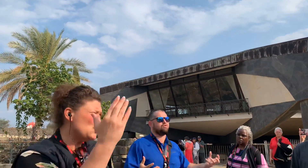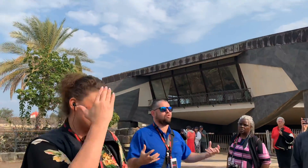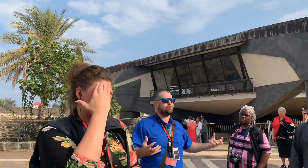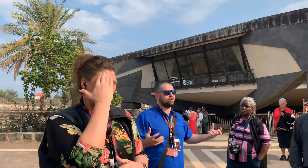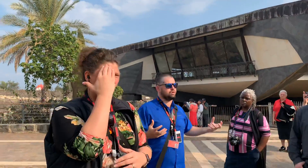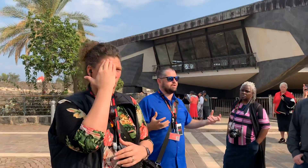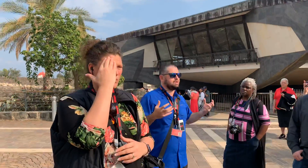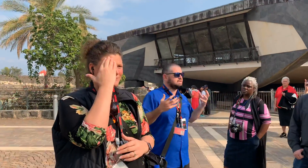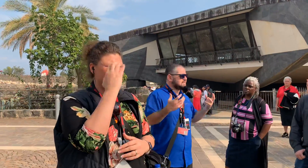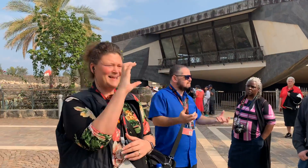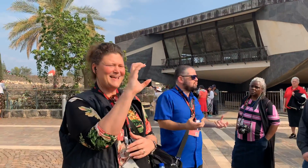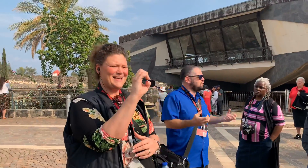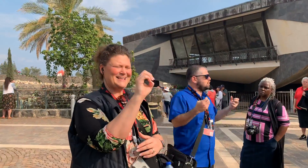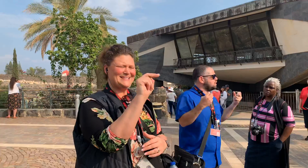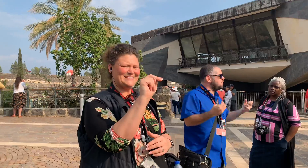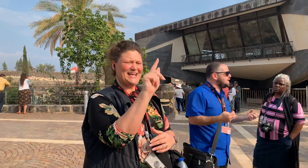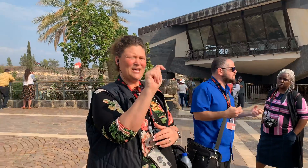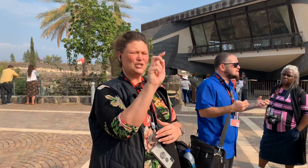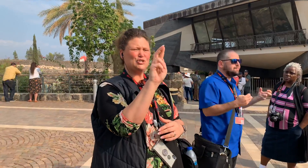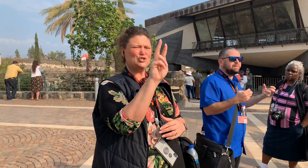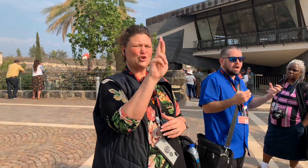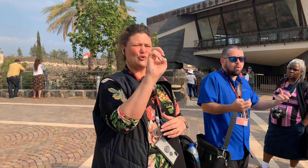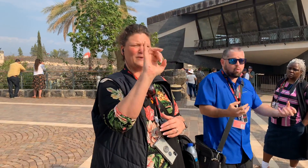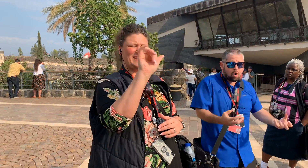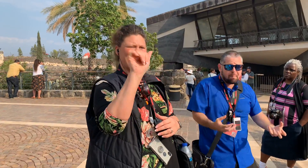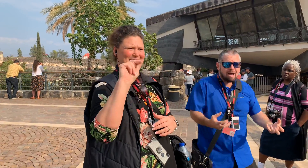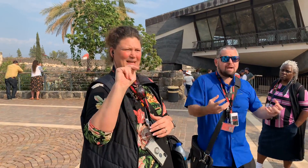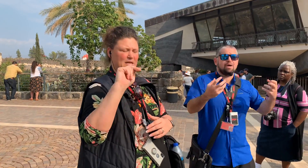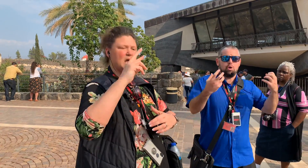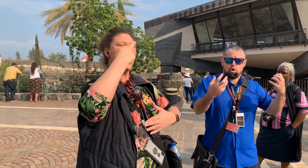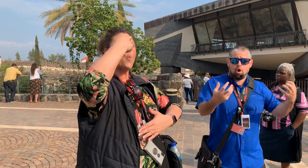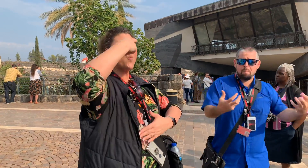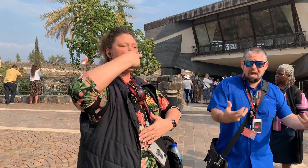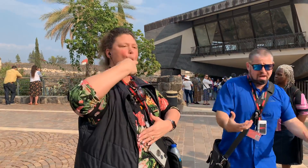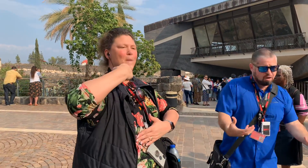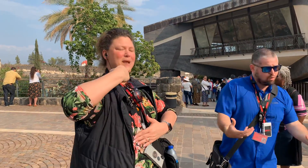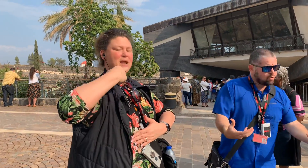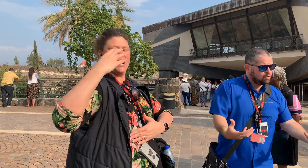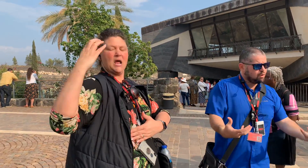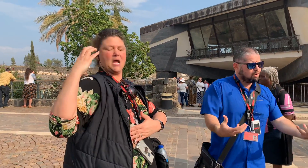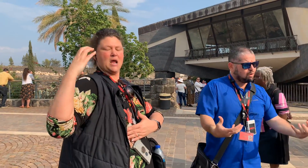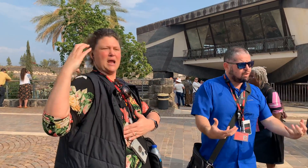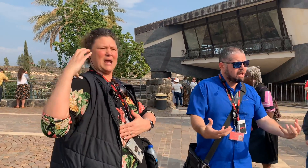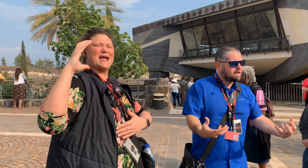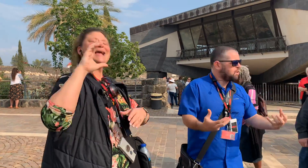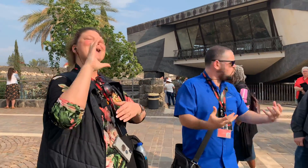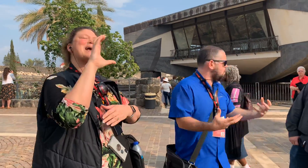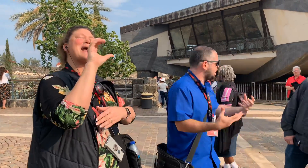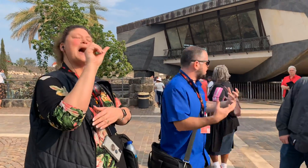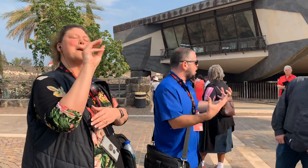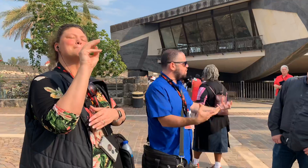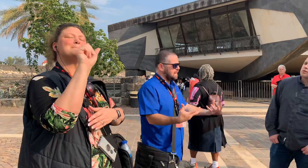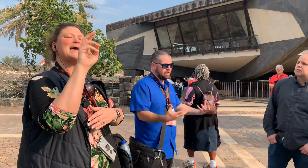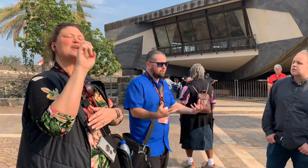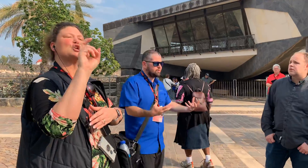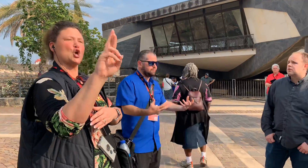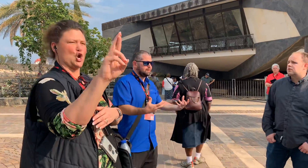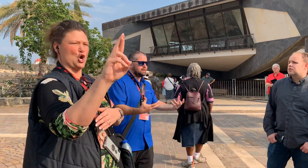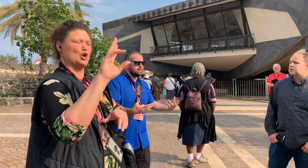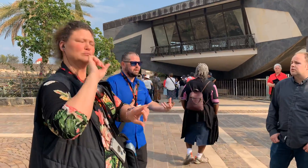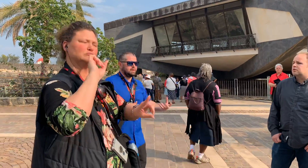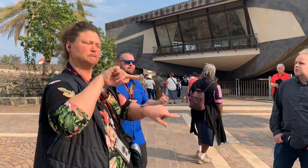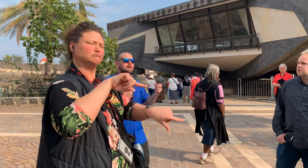mean, centurion. Centurion means a Roman commander, okay? A Roman